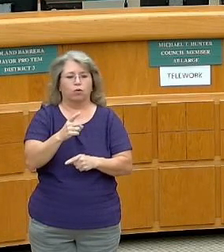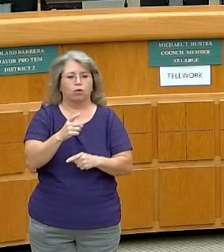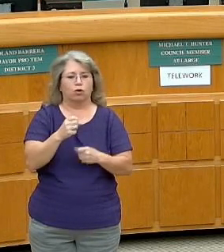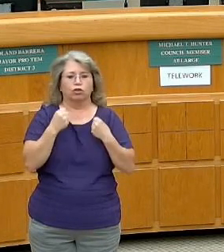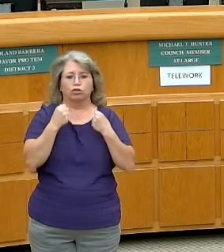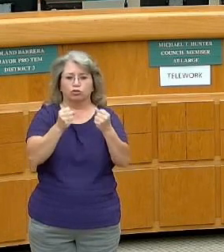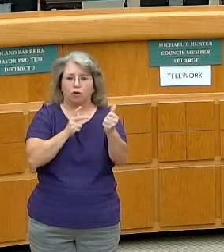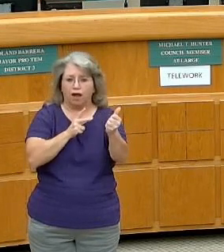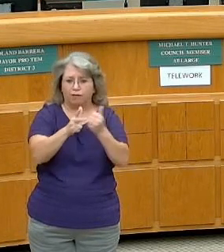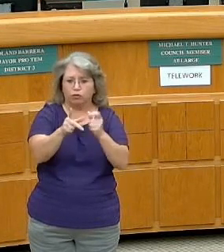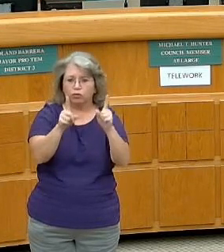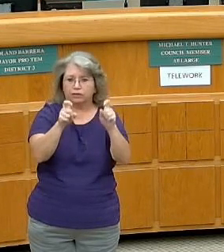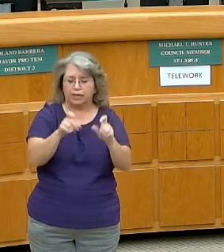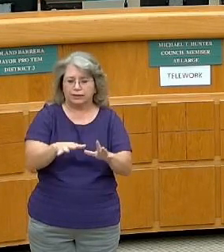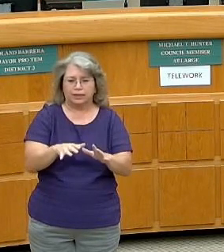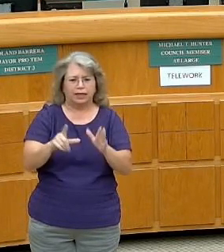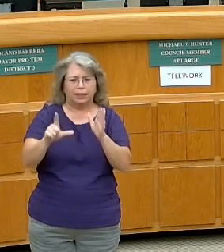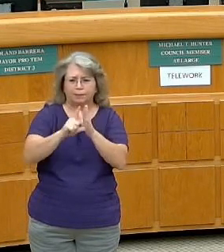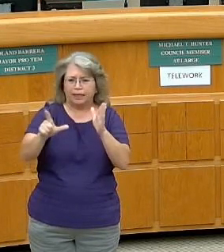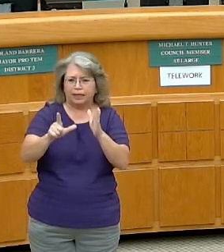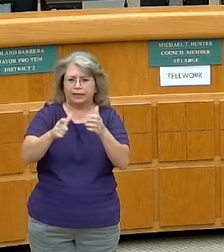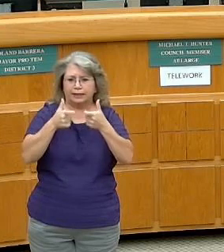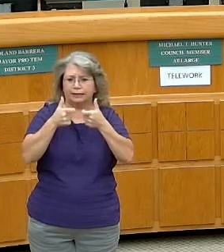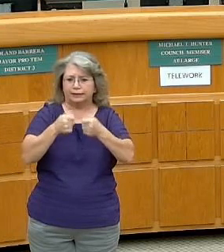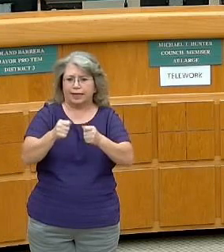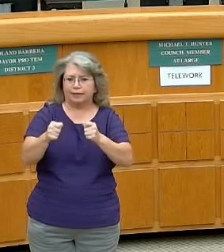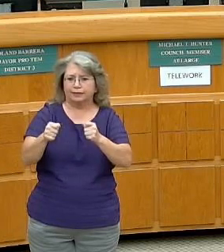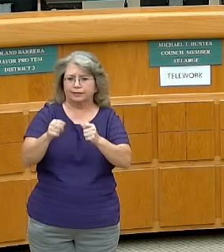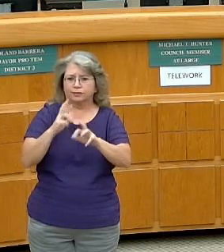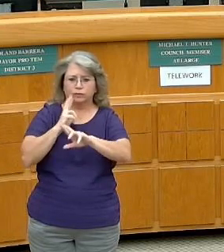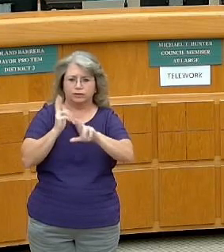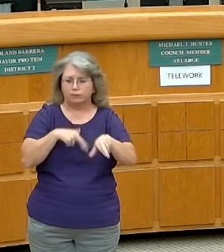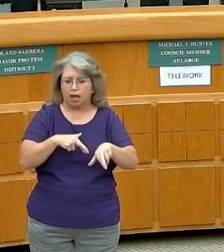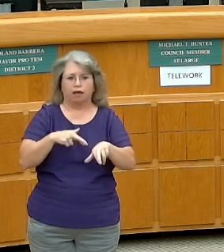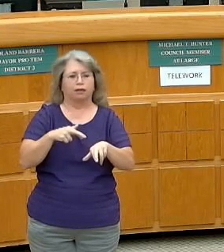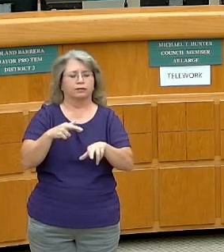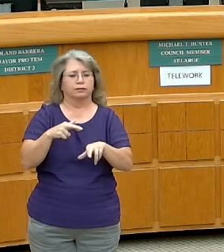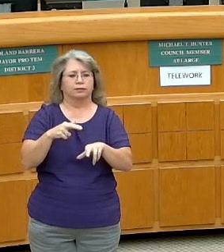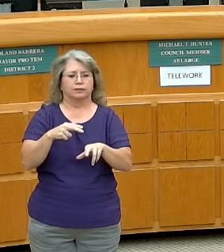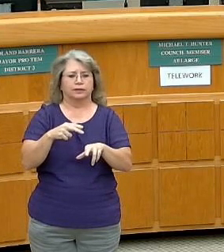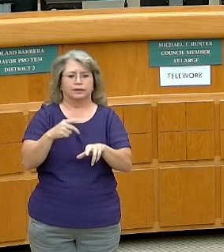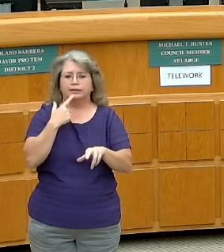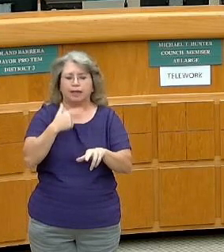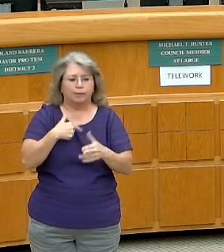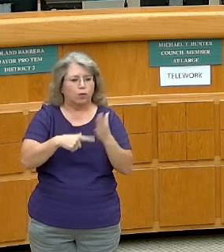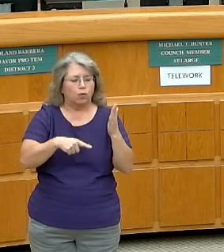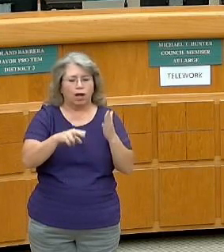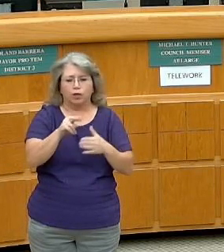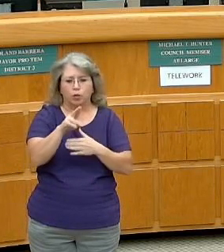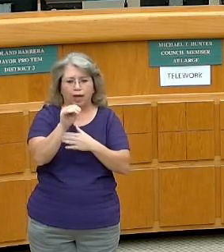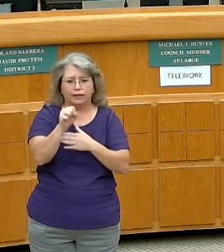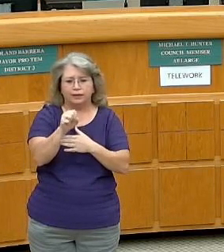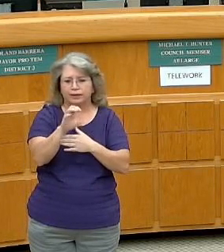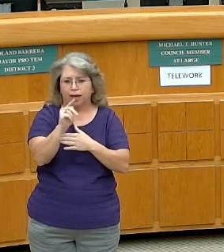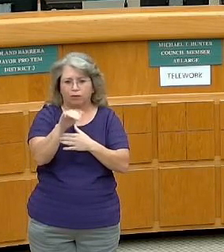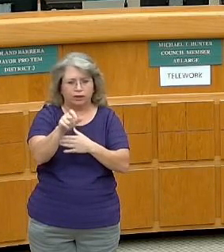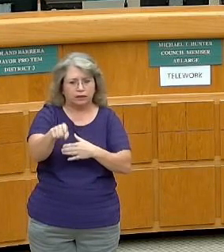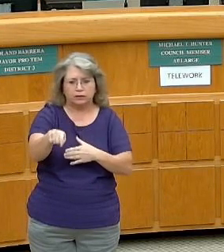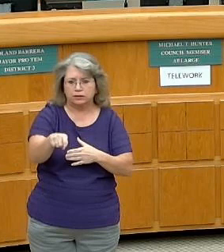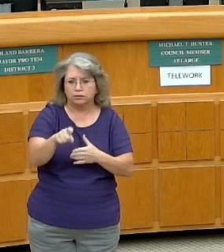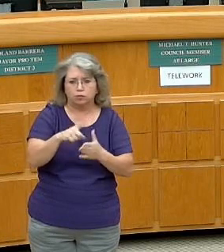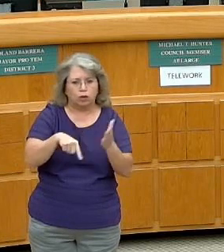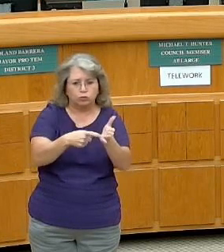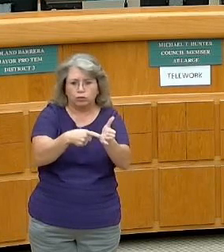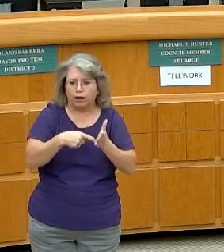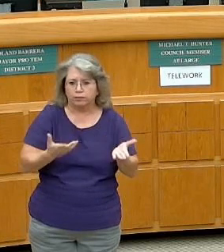instantaneous text. Tell me and describe for me what it is that Nueces requires. And by the